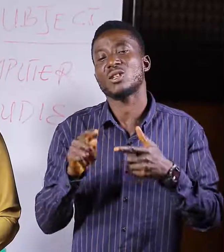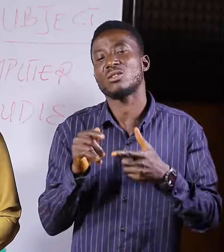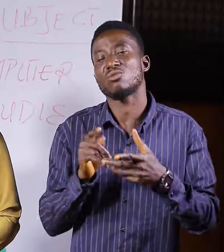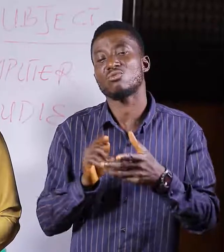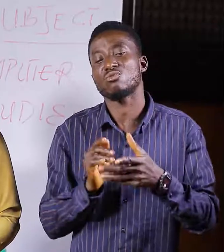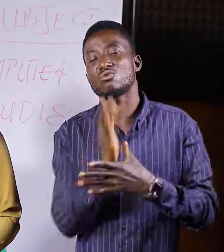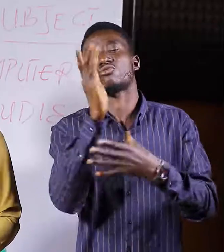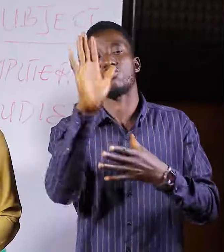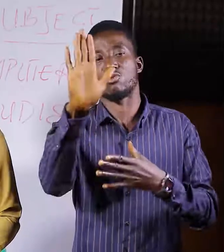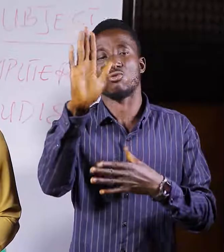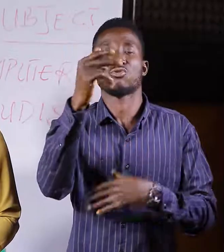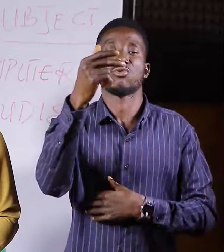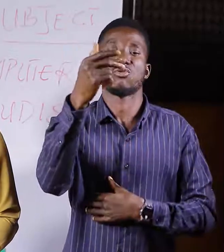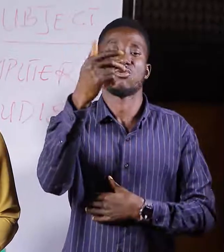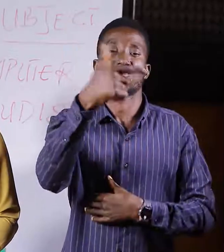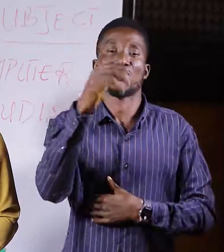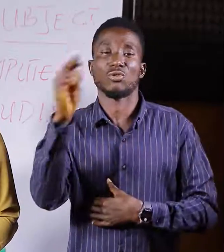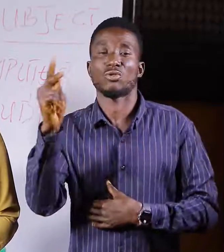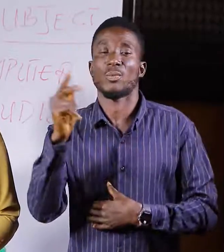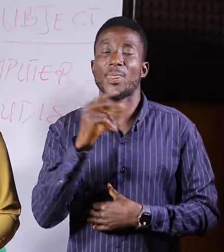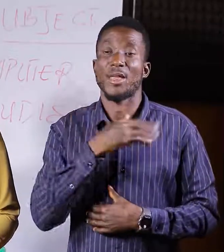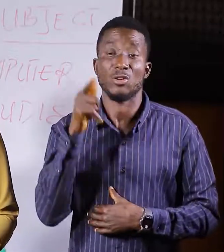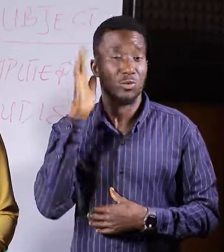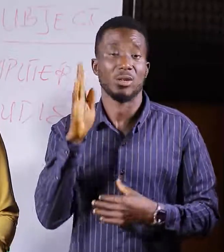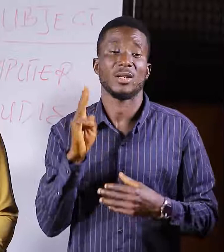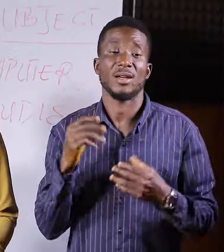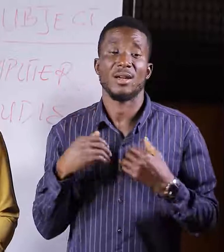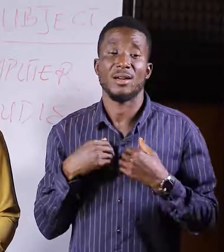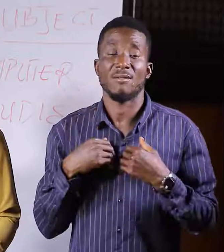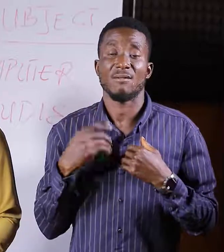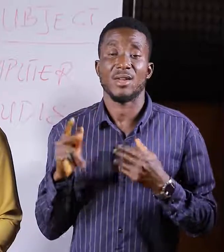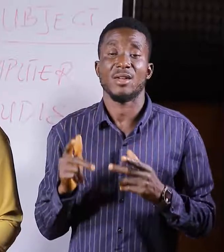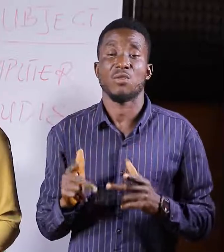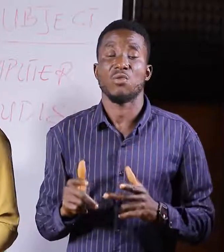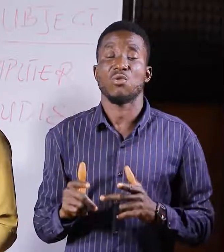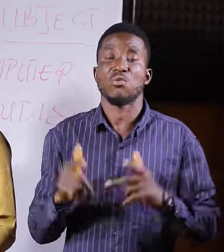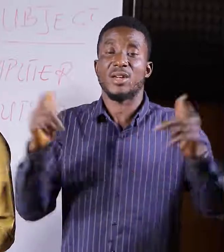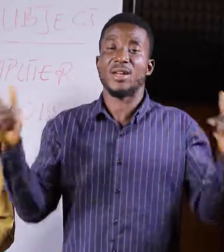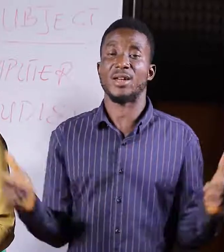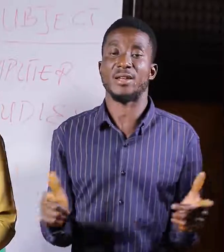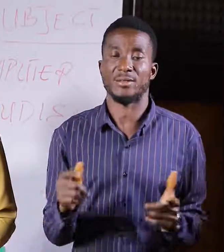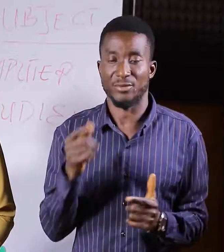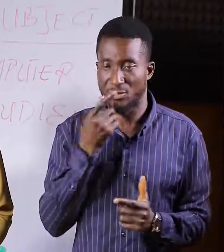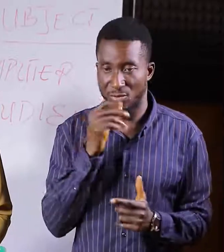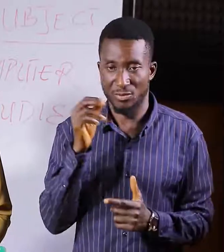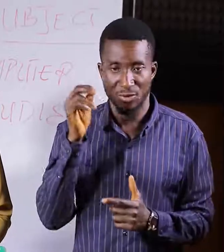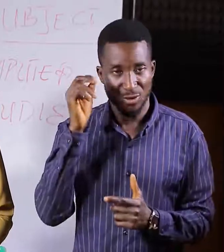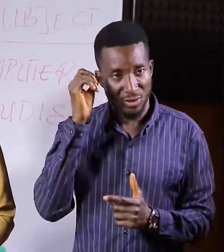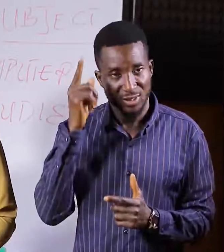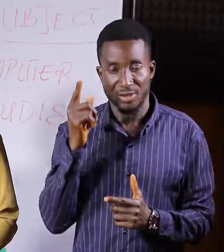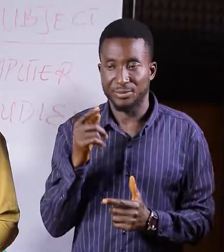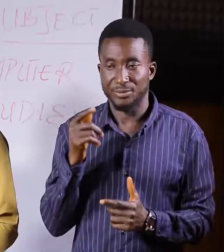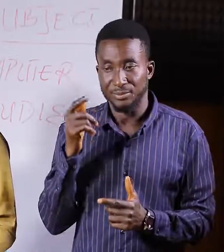Google, keep studying your textbooks, and you would have a wider range of understanding. I